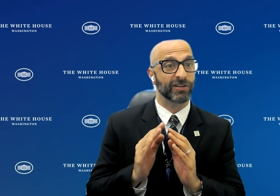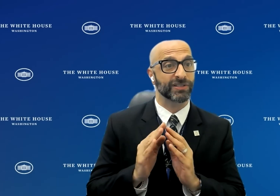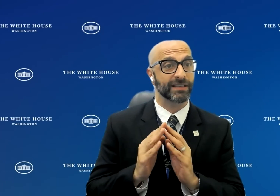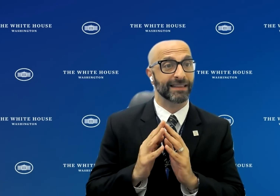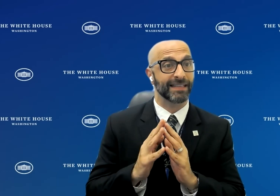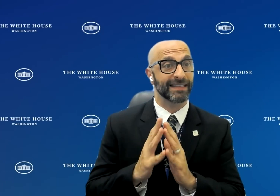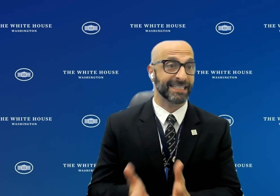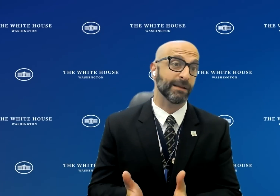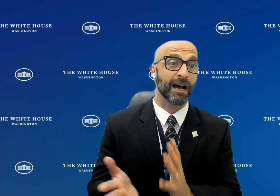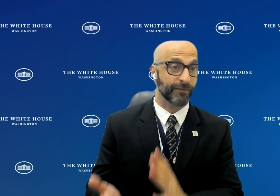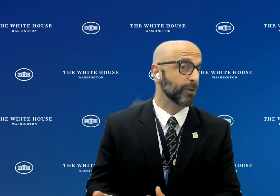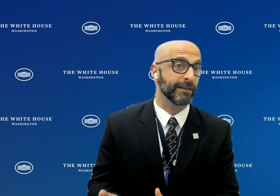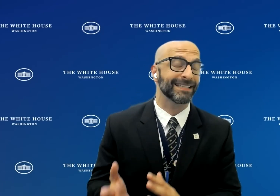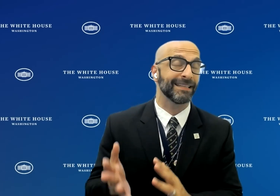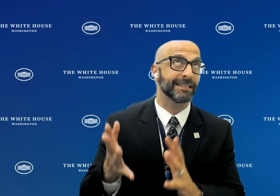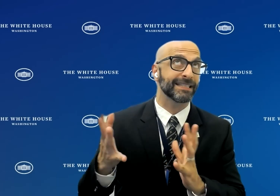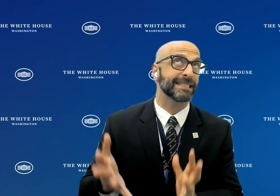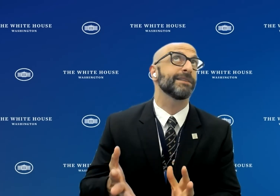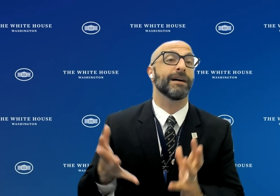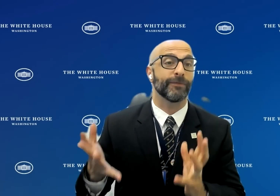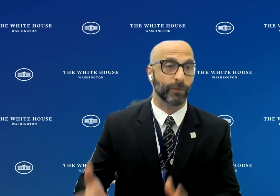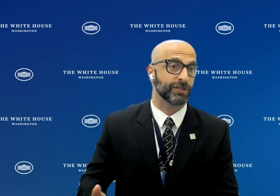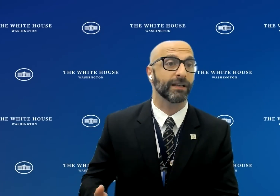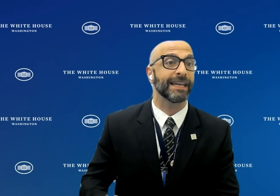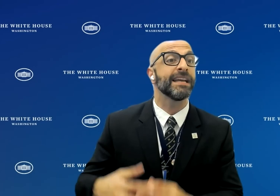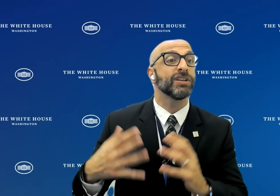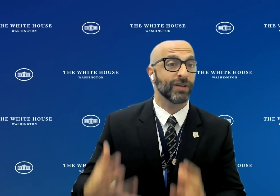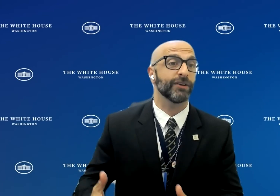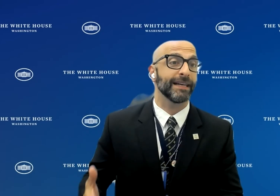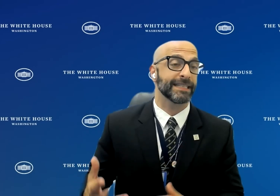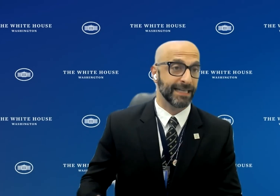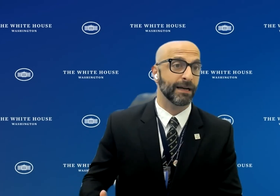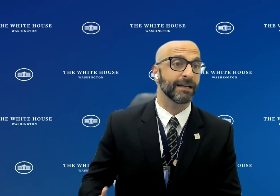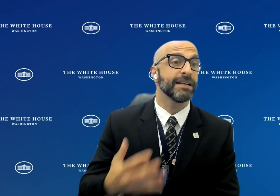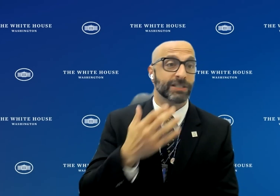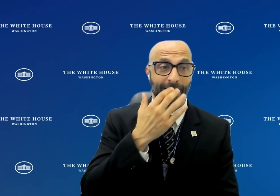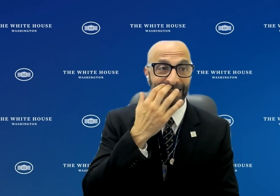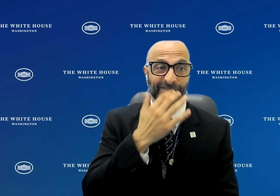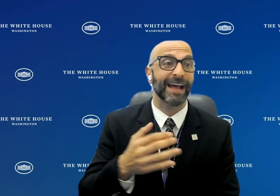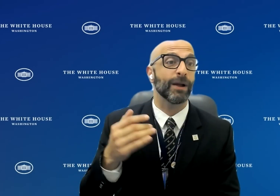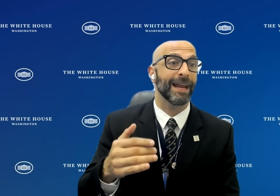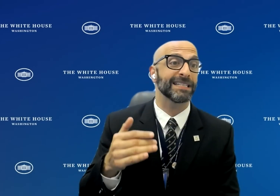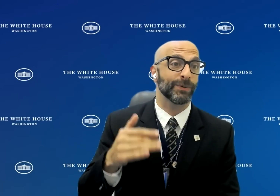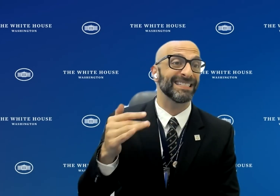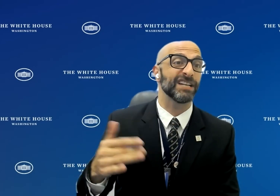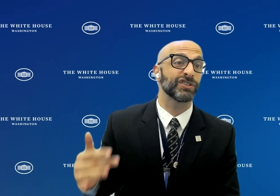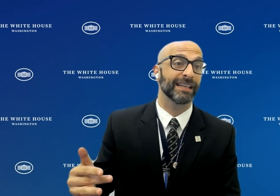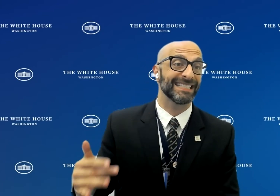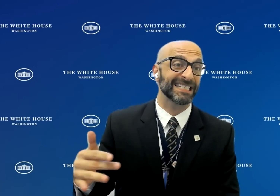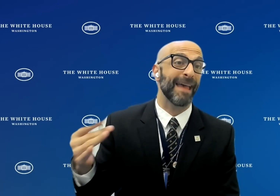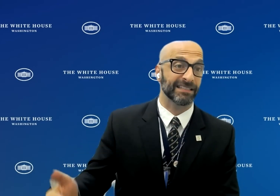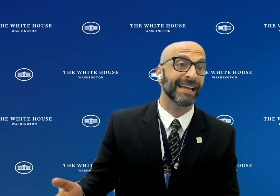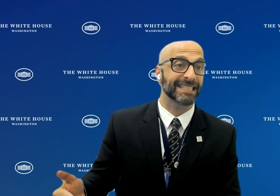addressing the fact that that the stigma, the system unfortunately generates stigma. So identifying ways